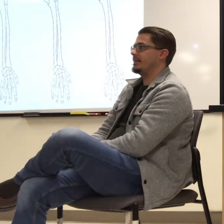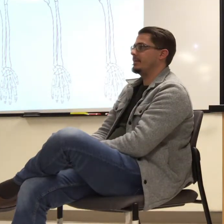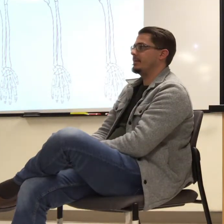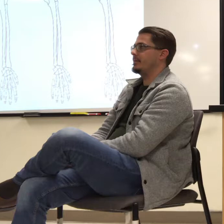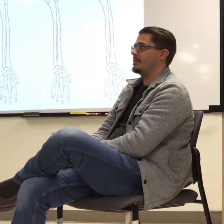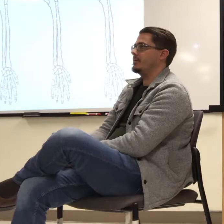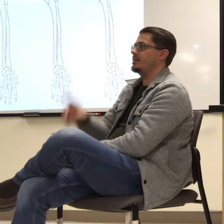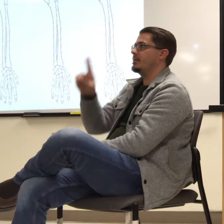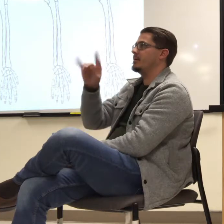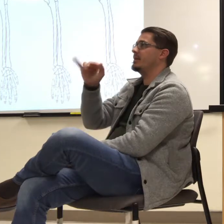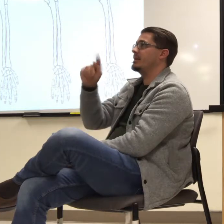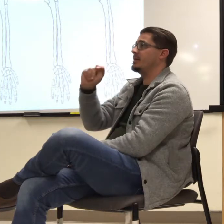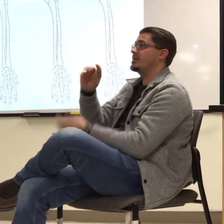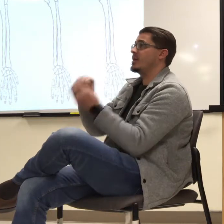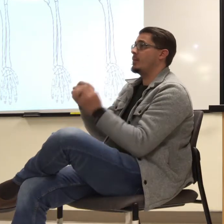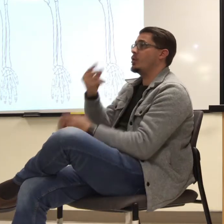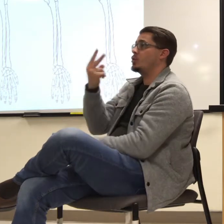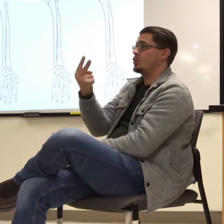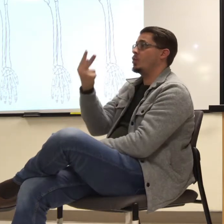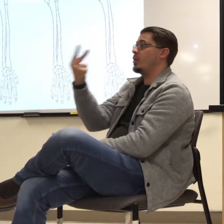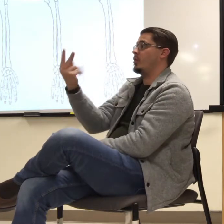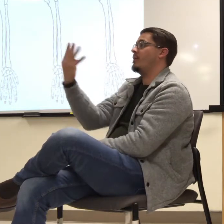That's digits